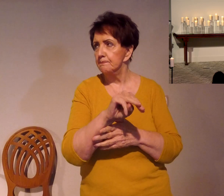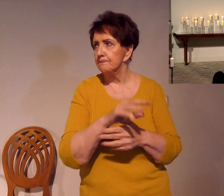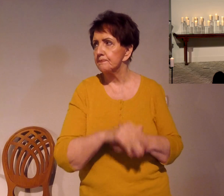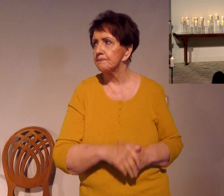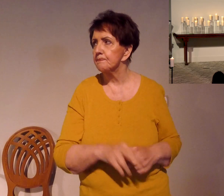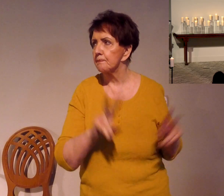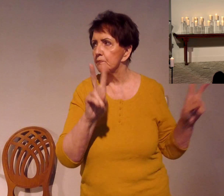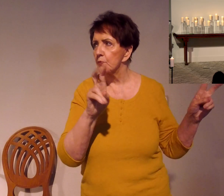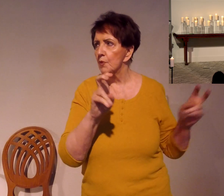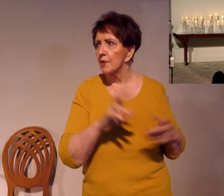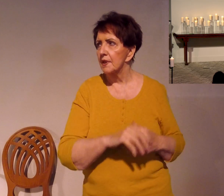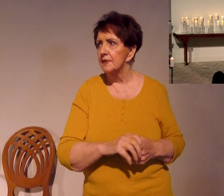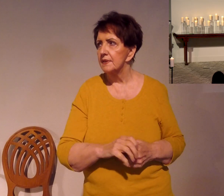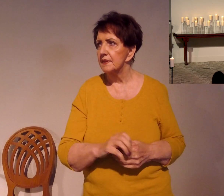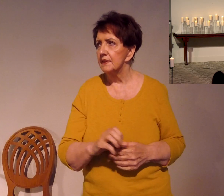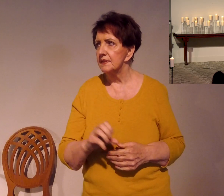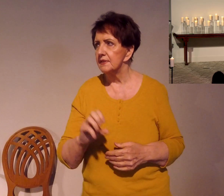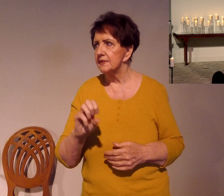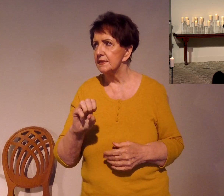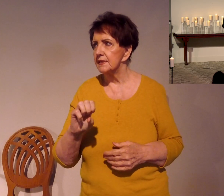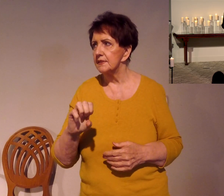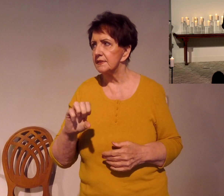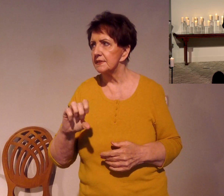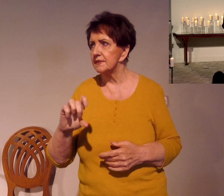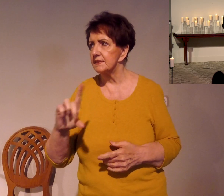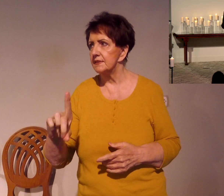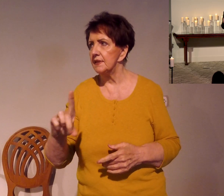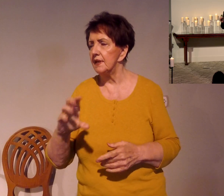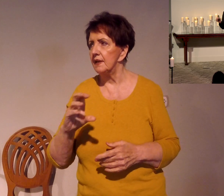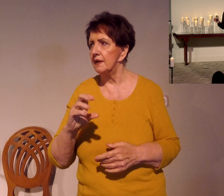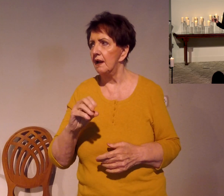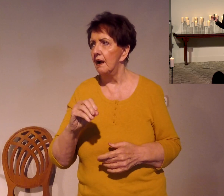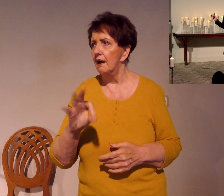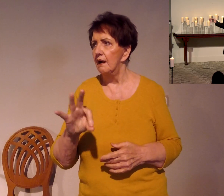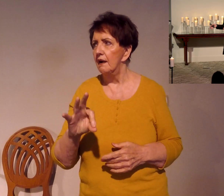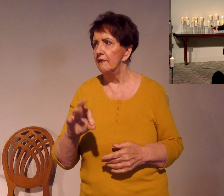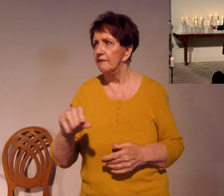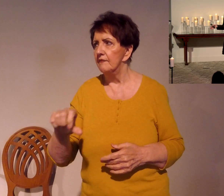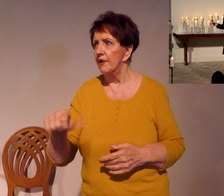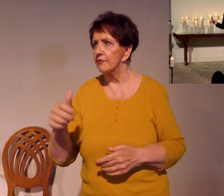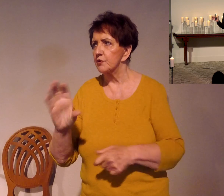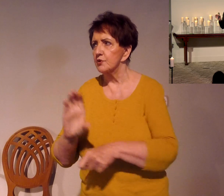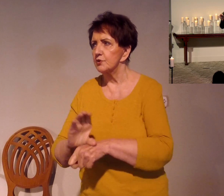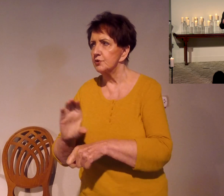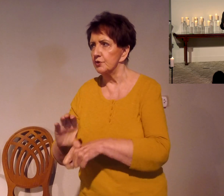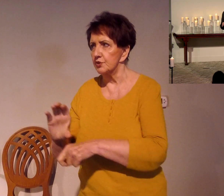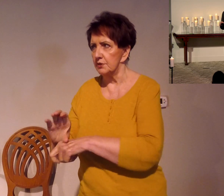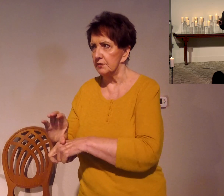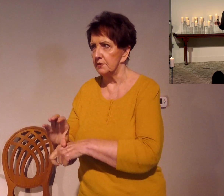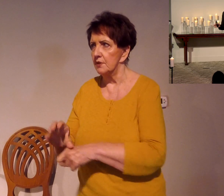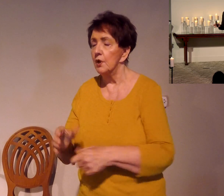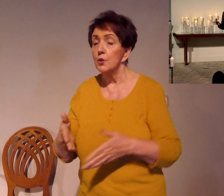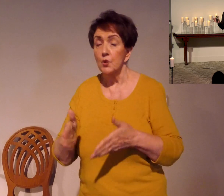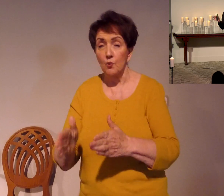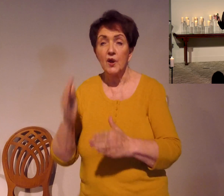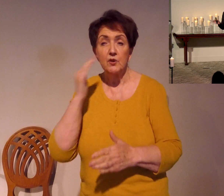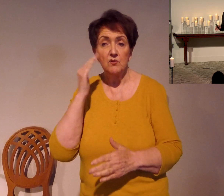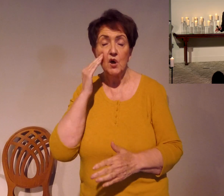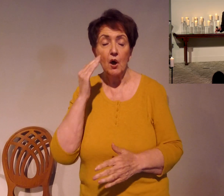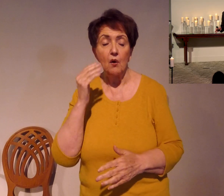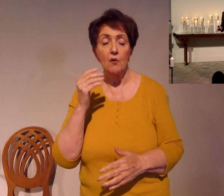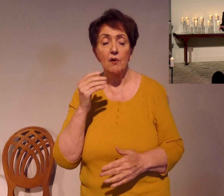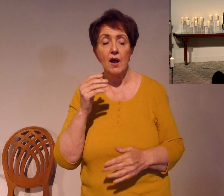Calvinism and the seed of Protestantism is that if I am good, the way that you know that I'm in favor